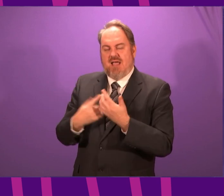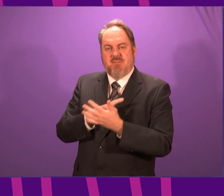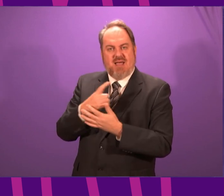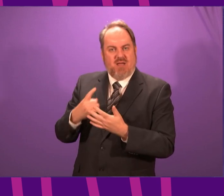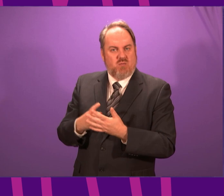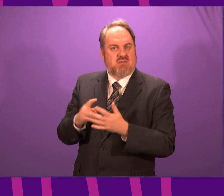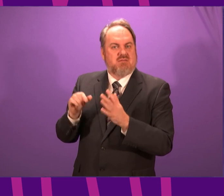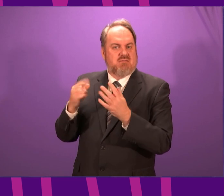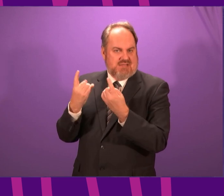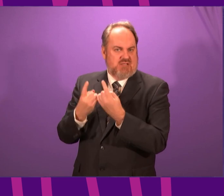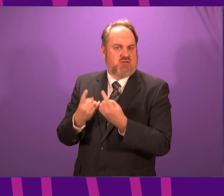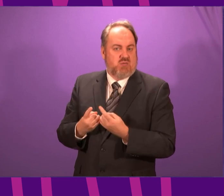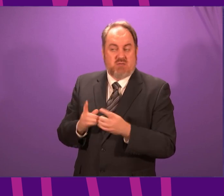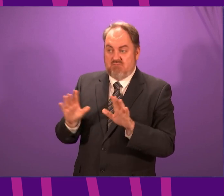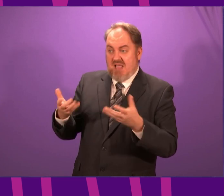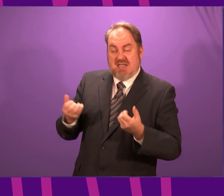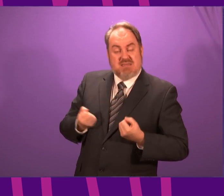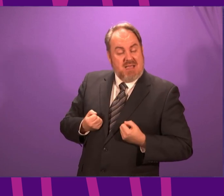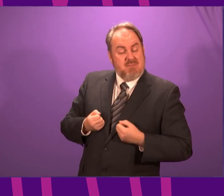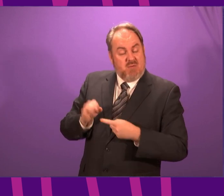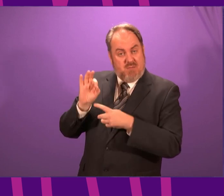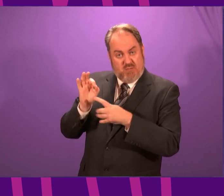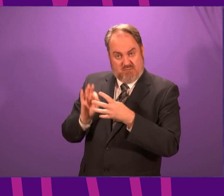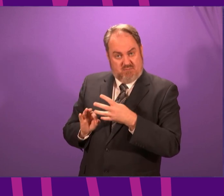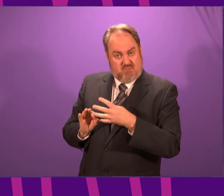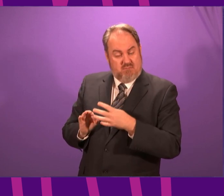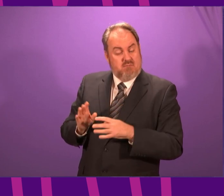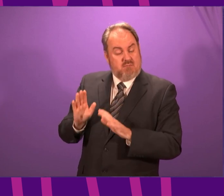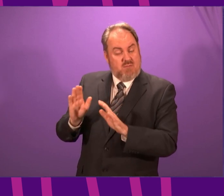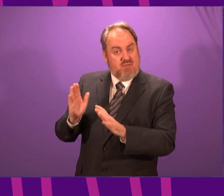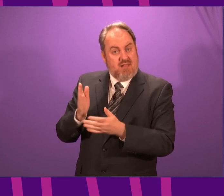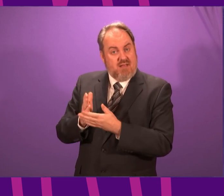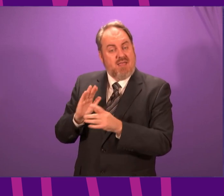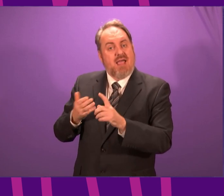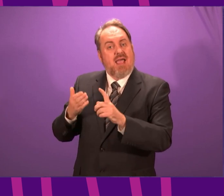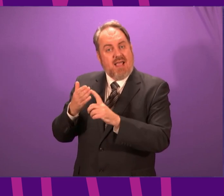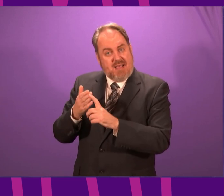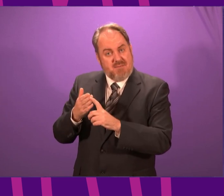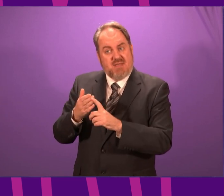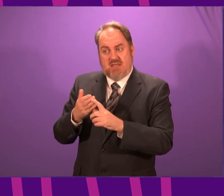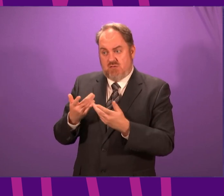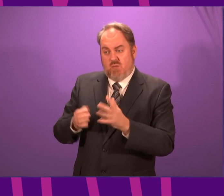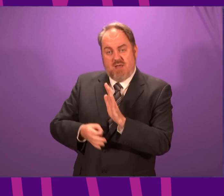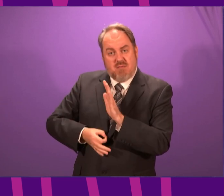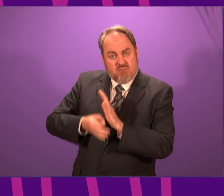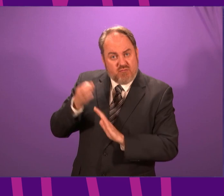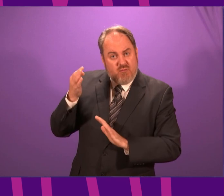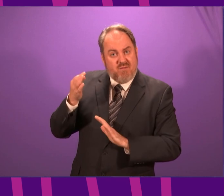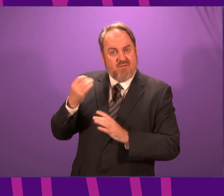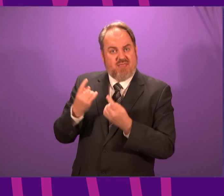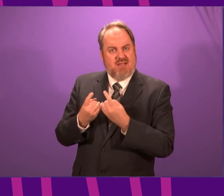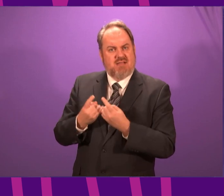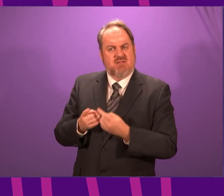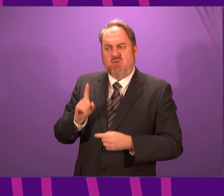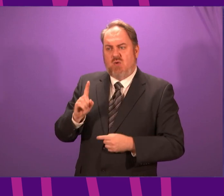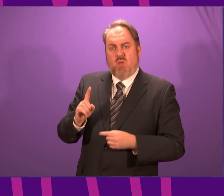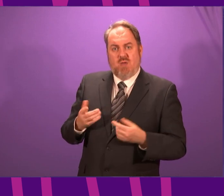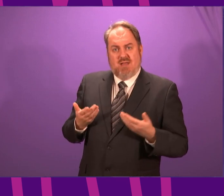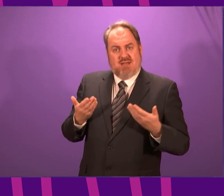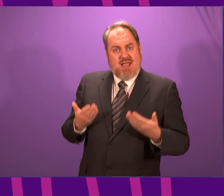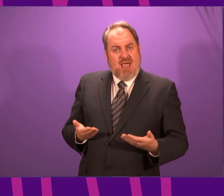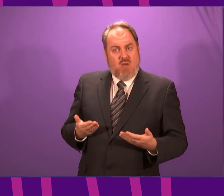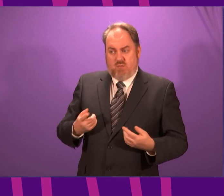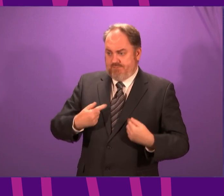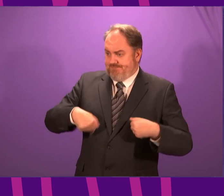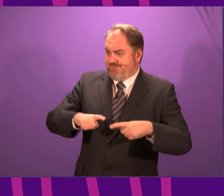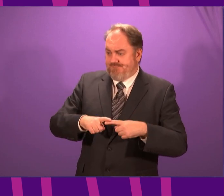I take her at her word, and the Conservative amendment today is designed to build and improve on the proposals on the table. So let's start with where we are in full